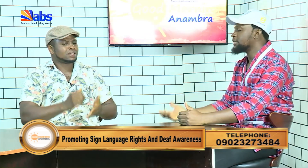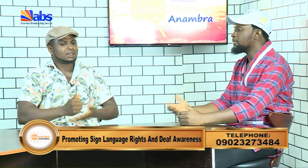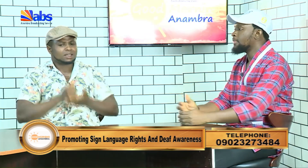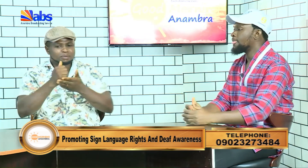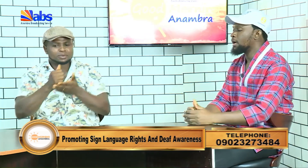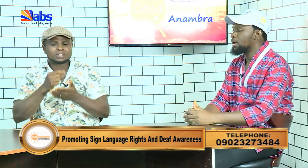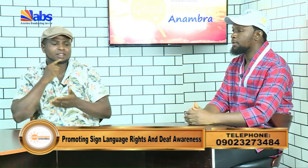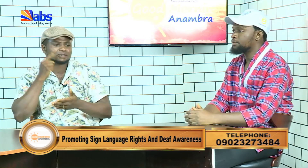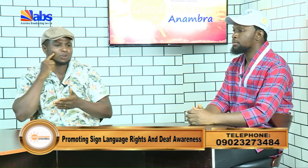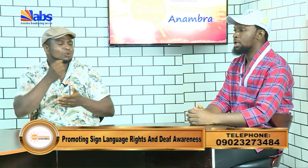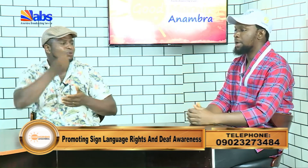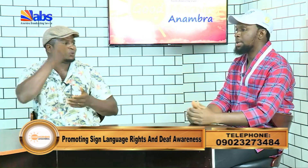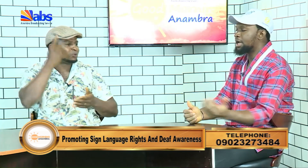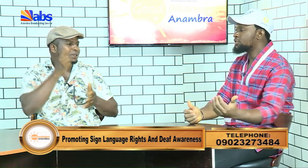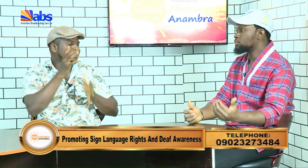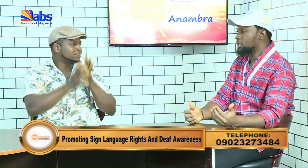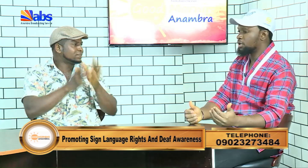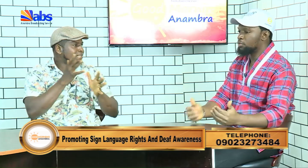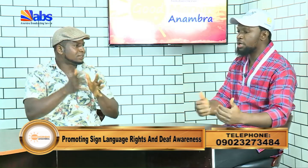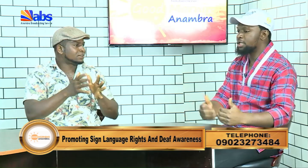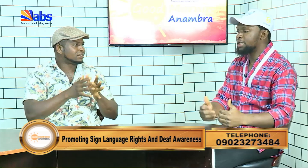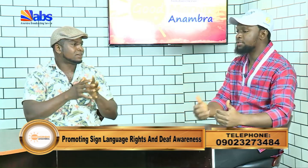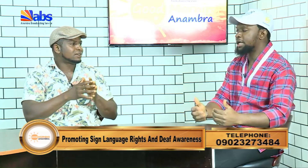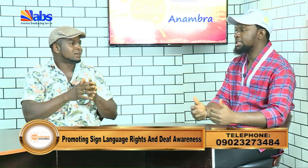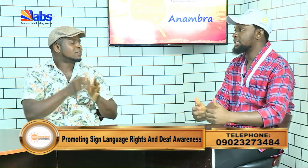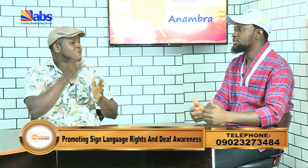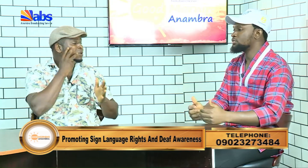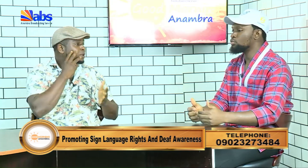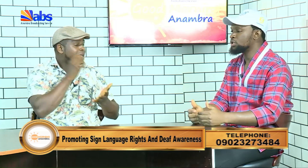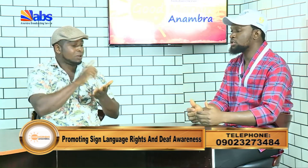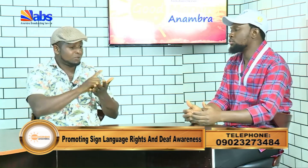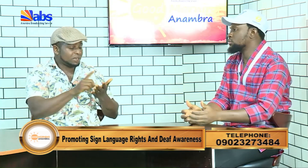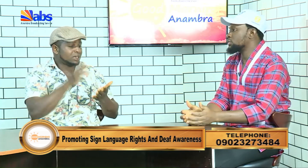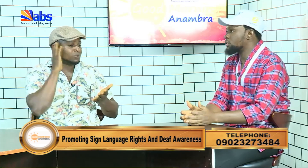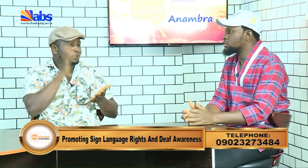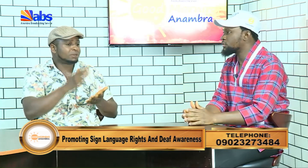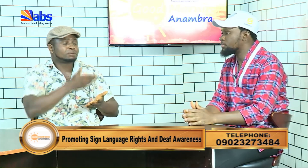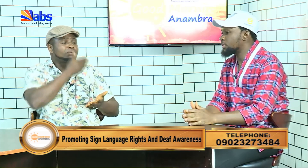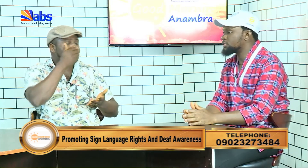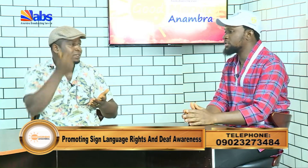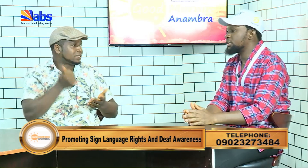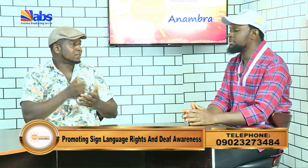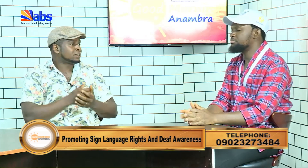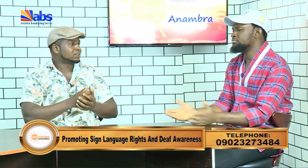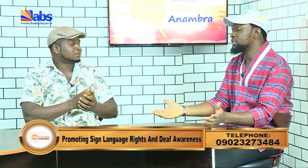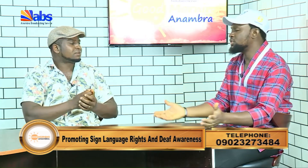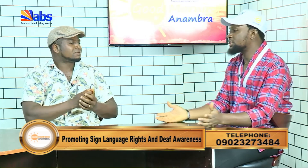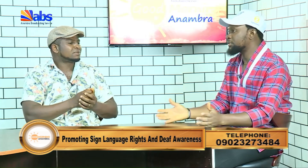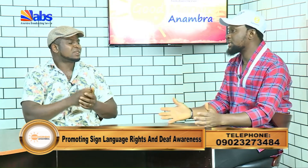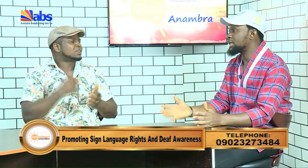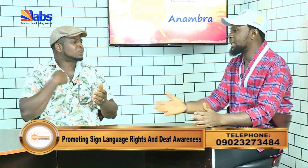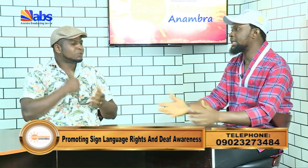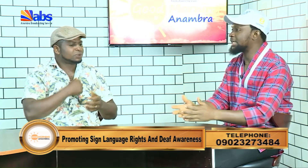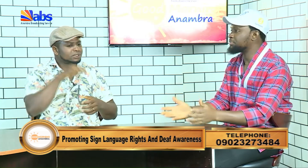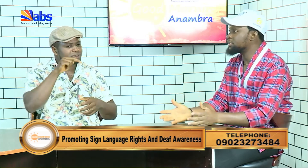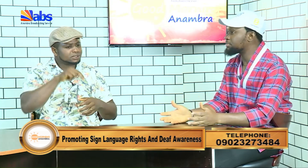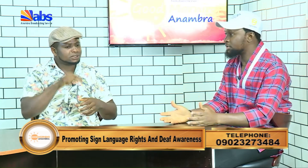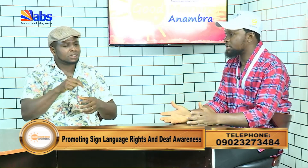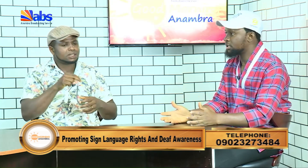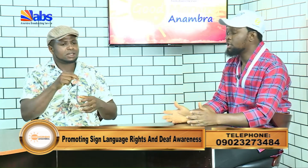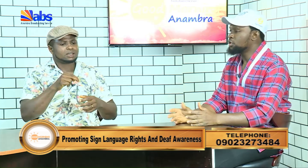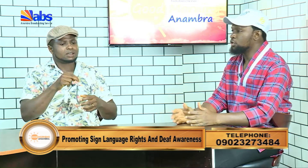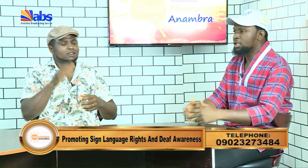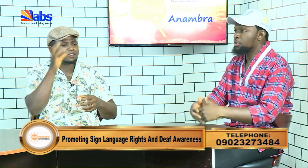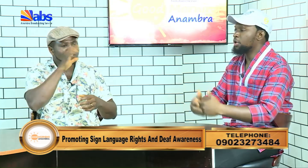had about last week, when a deaf child needs to go to the secondary school, but the teacher said that they cannot admit the